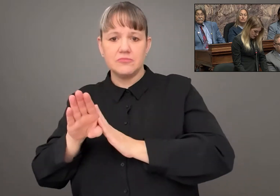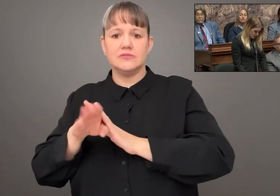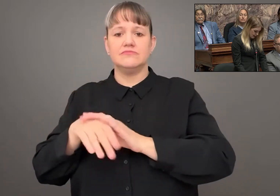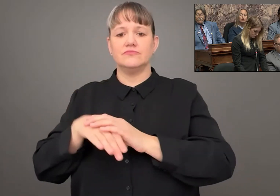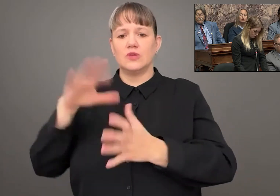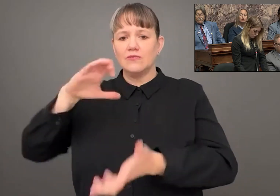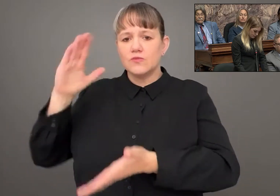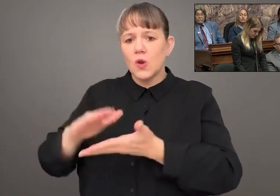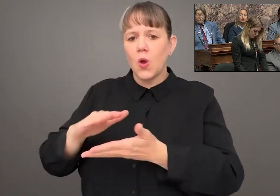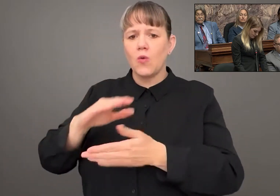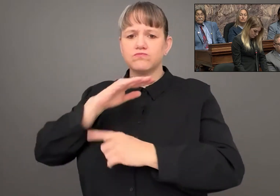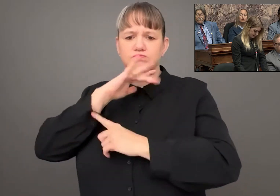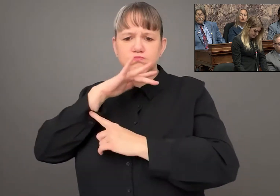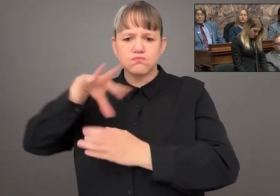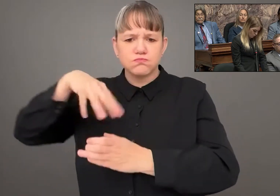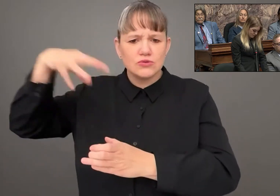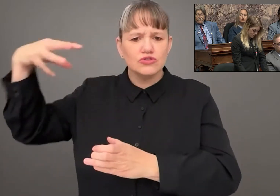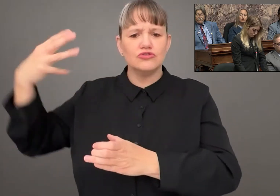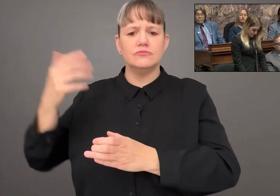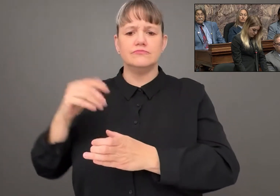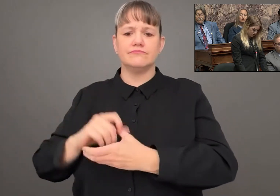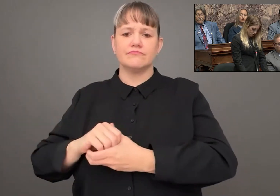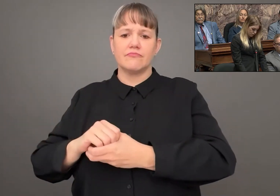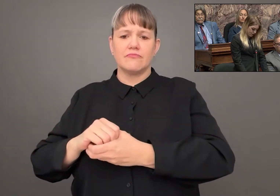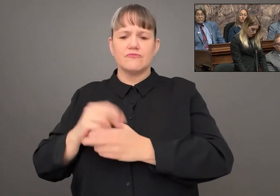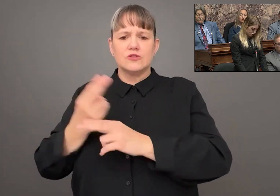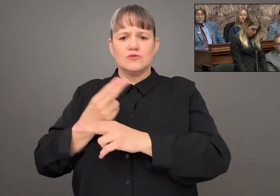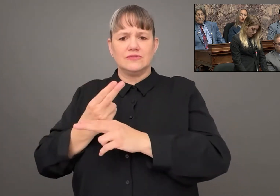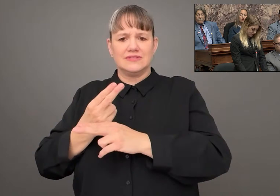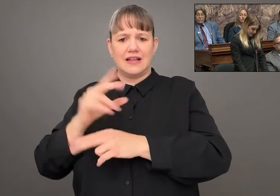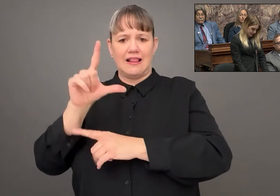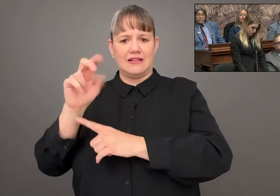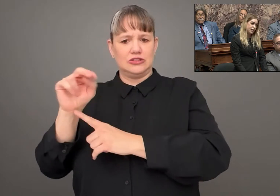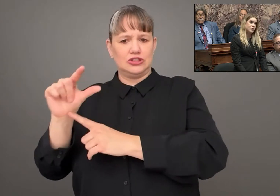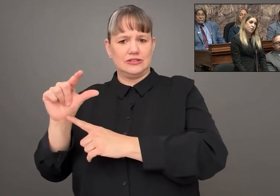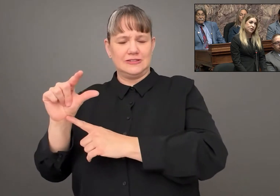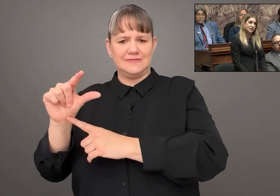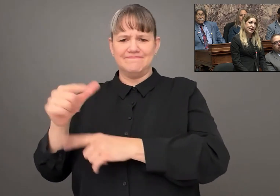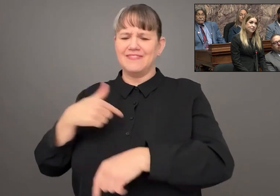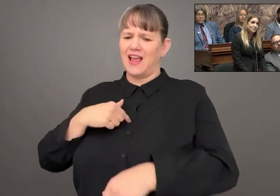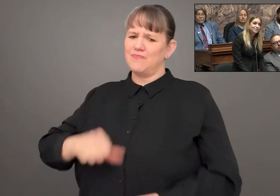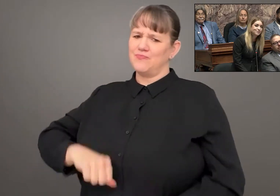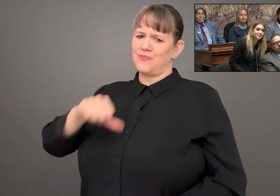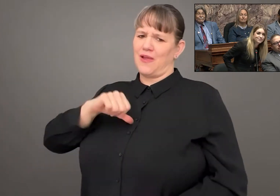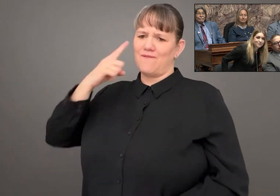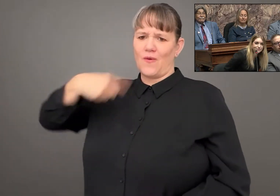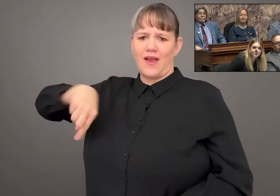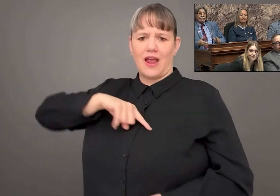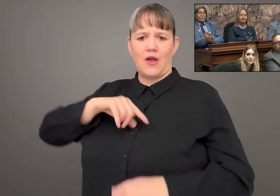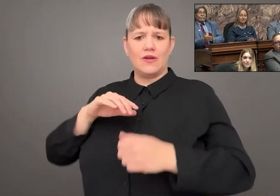gas. I'm so incredibly proud of what this means for our people and our future. We are not just witnessing history, we are building it.